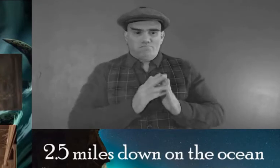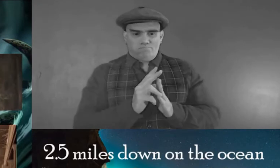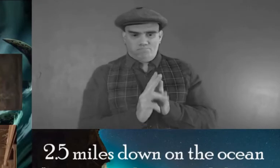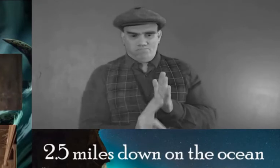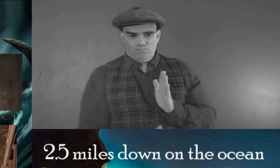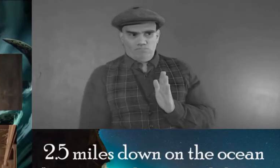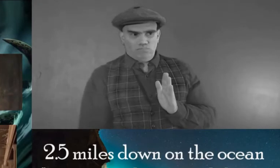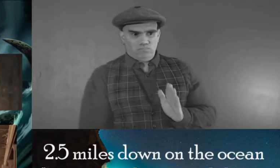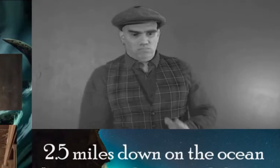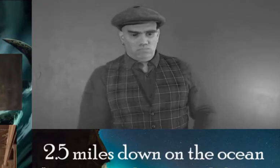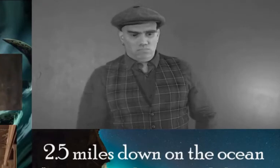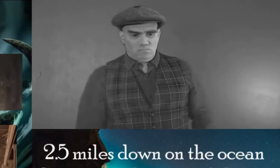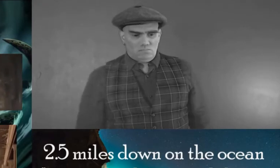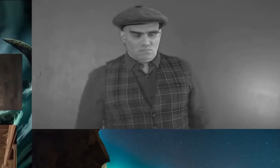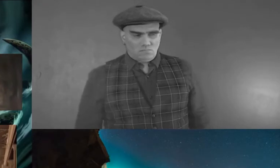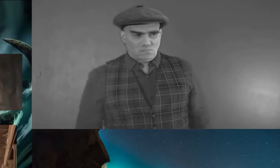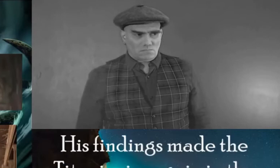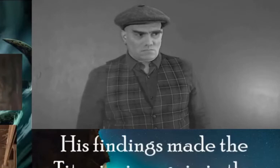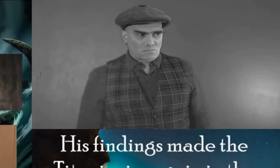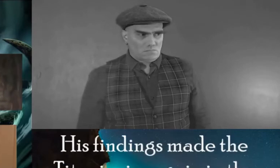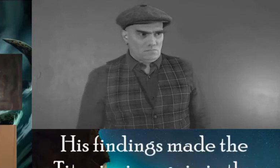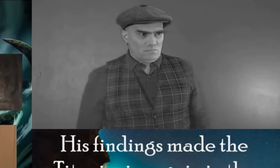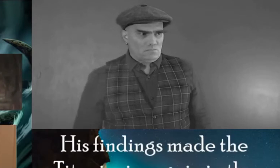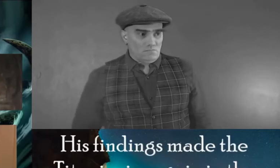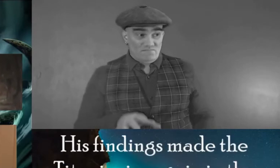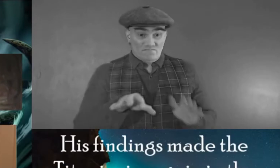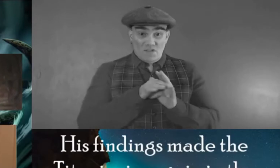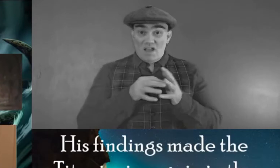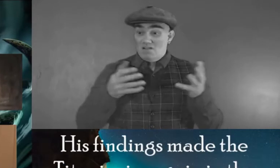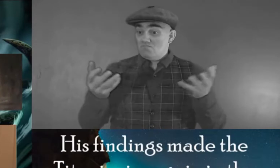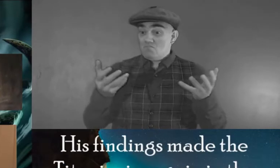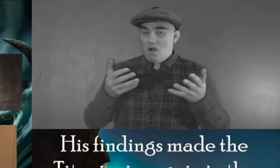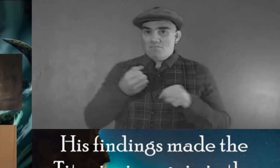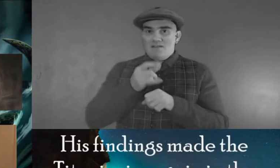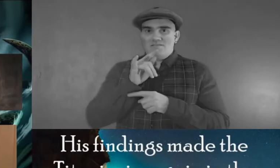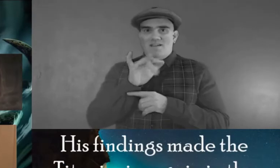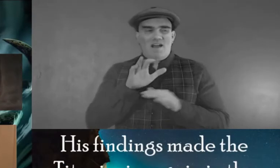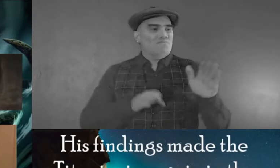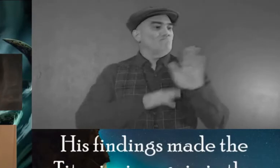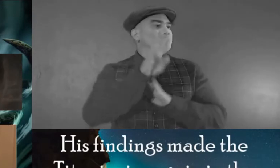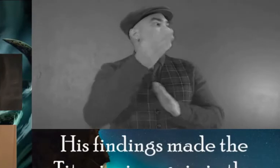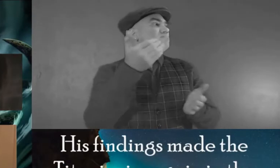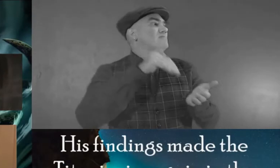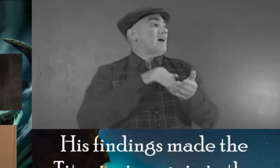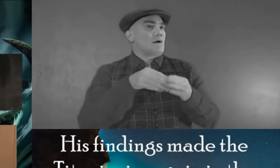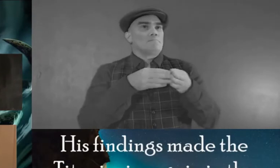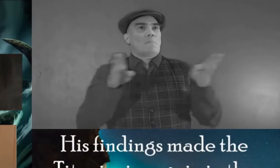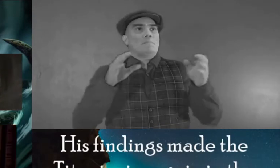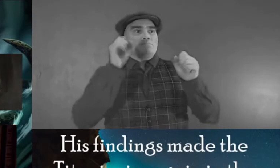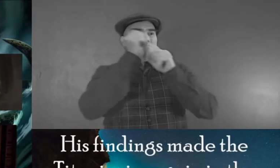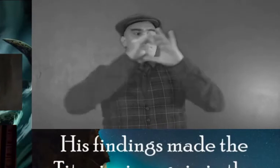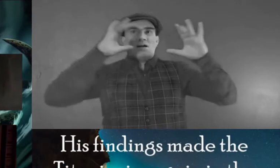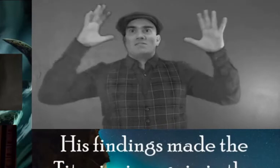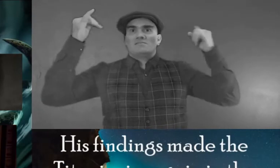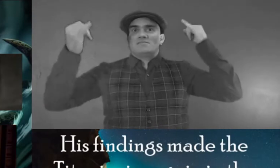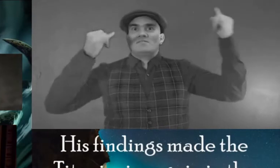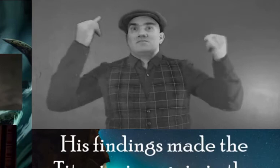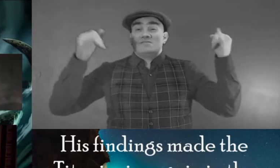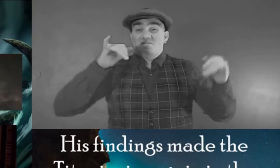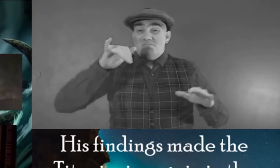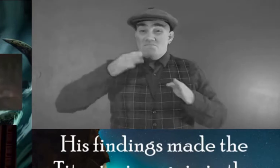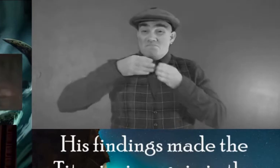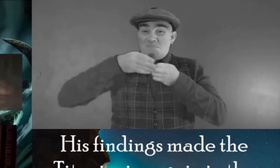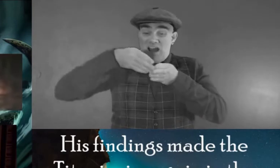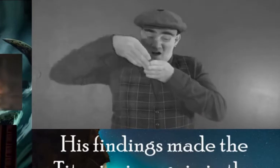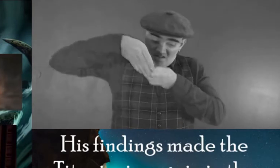the surface before sinking. His findings made the Titanic rise again in the public imagination. The bow